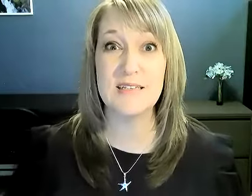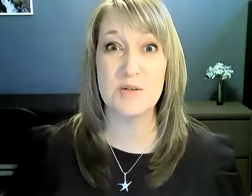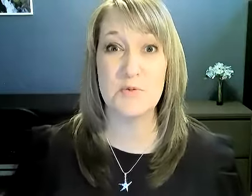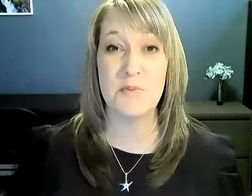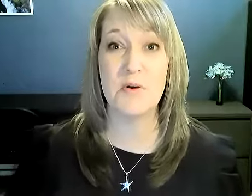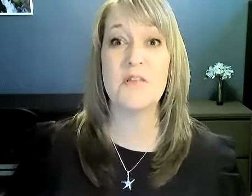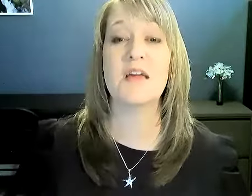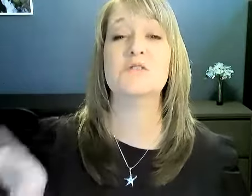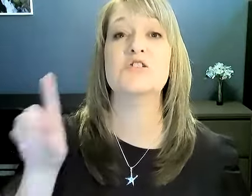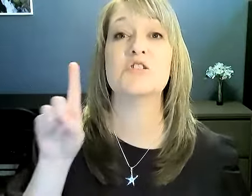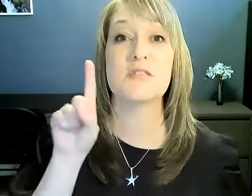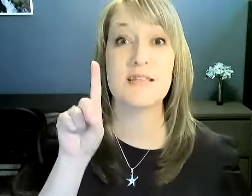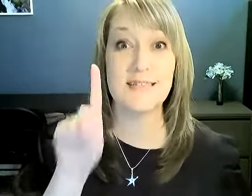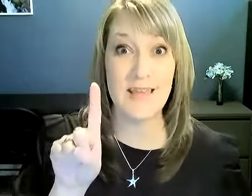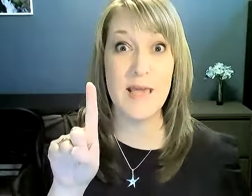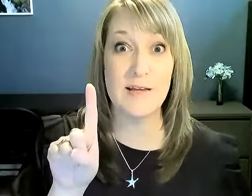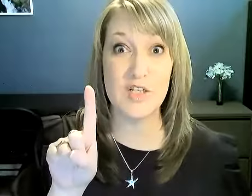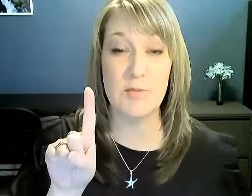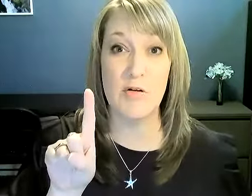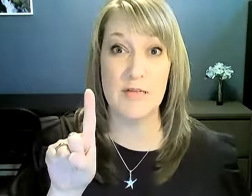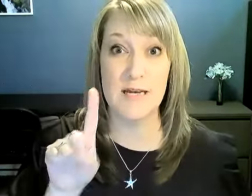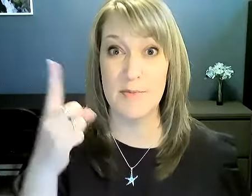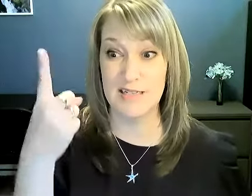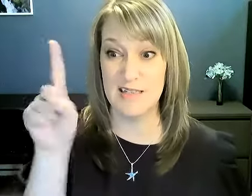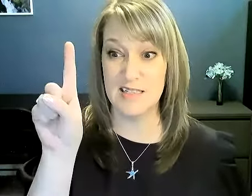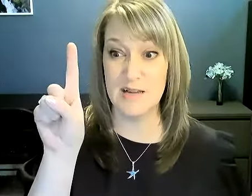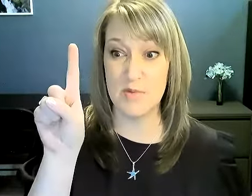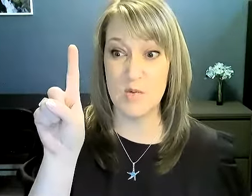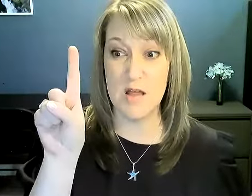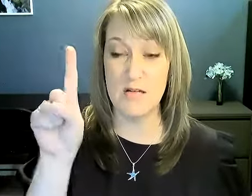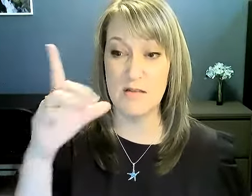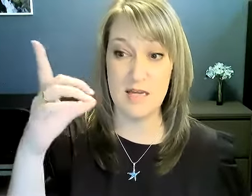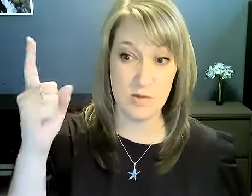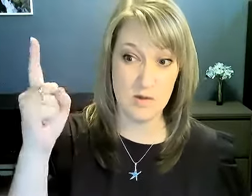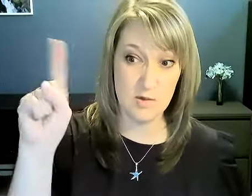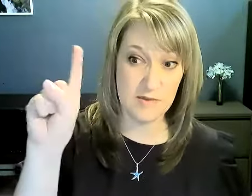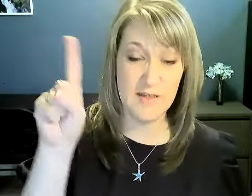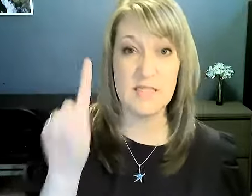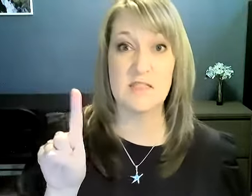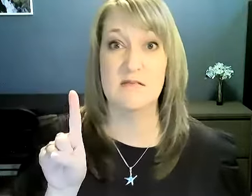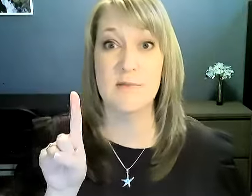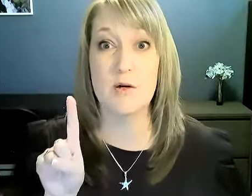to remember that you just use the same hand shape all the time. It's number one. Okay, so closed fist, number